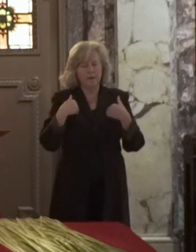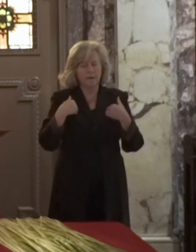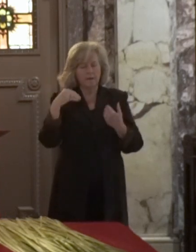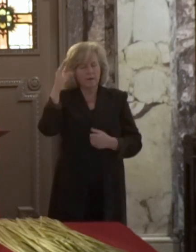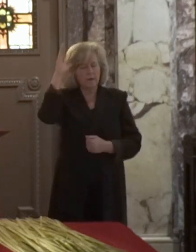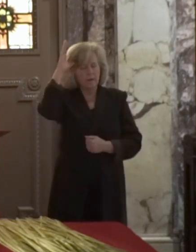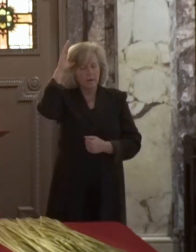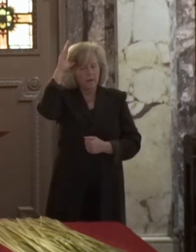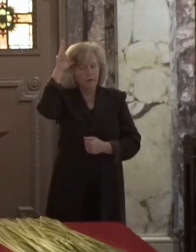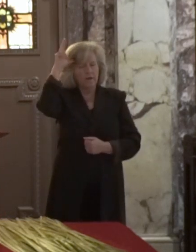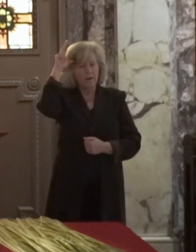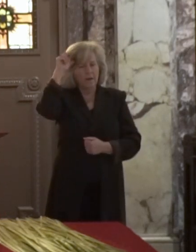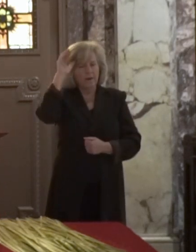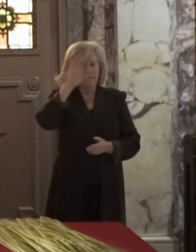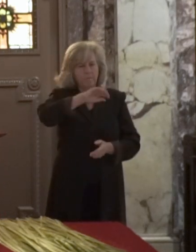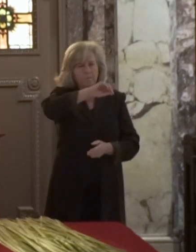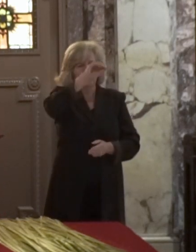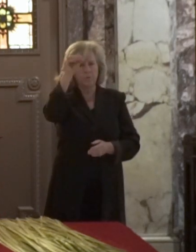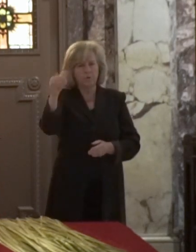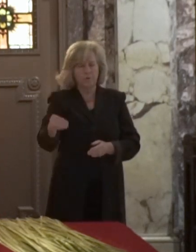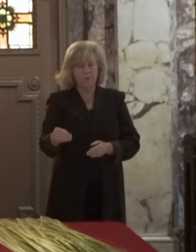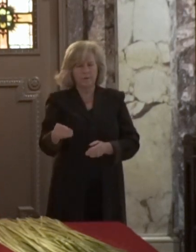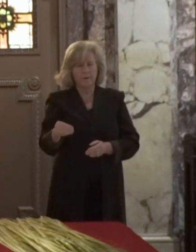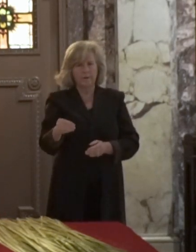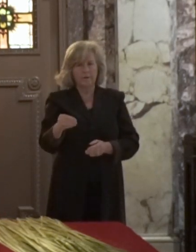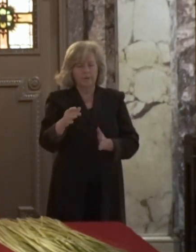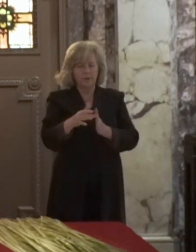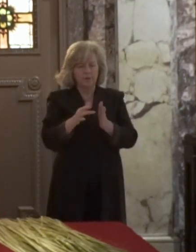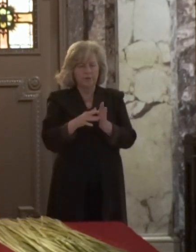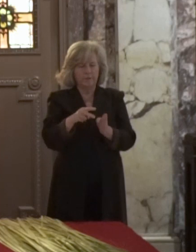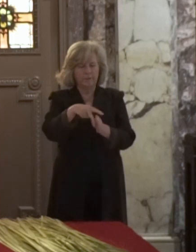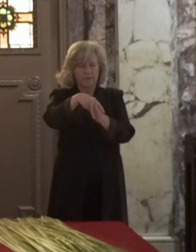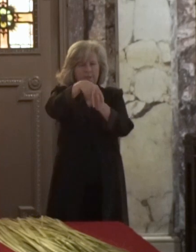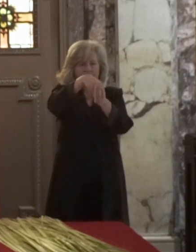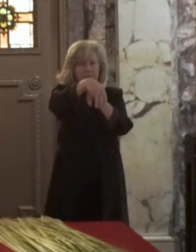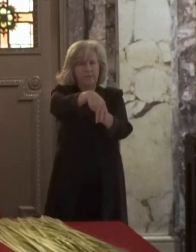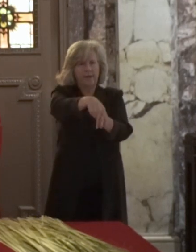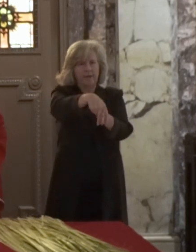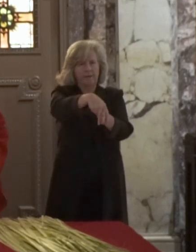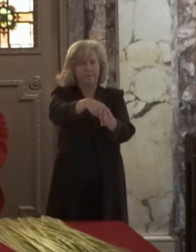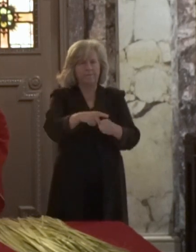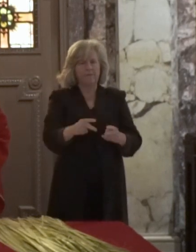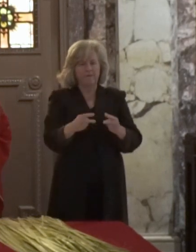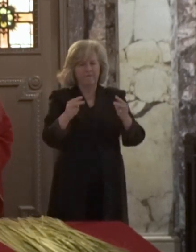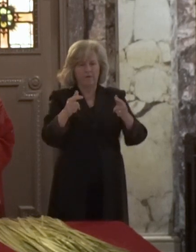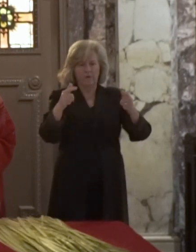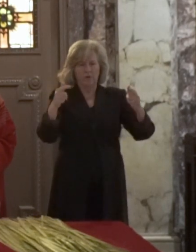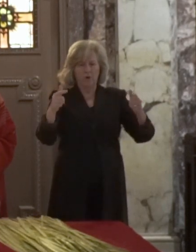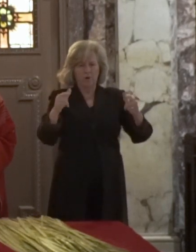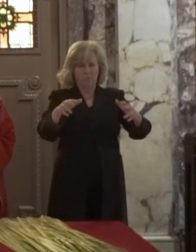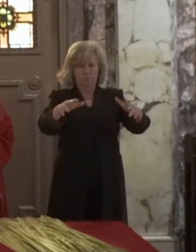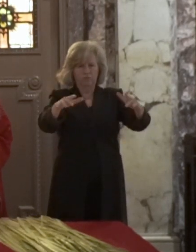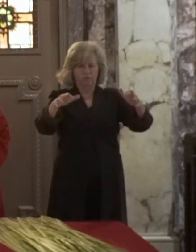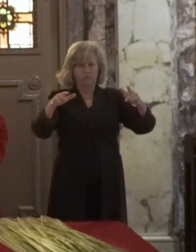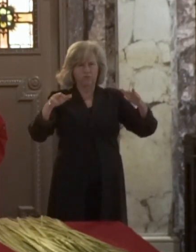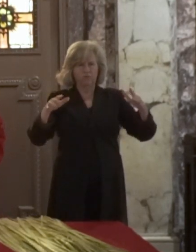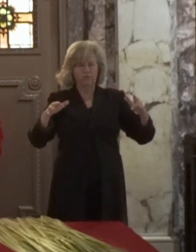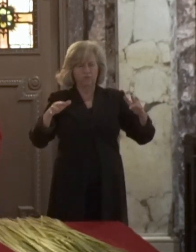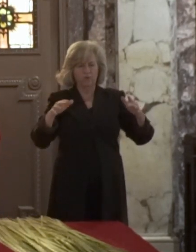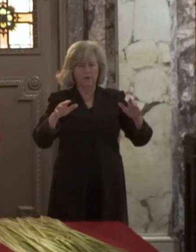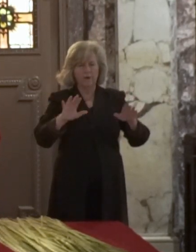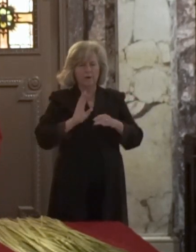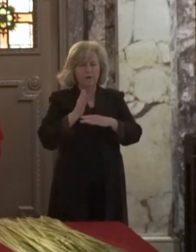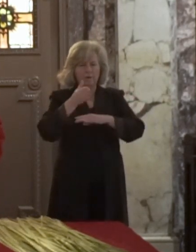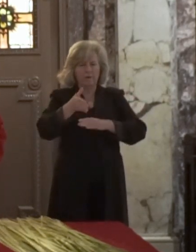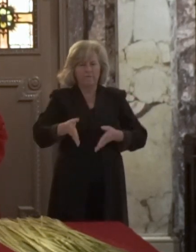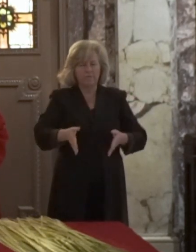and laid their cloaks over them, and he sat upon them. The very large crowd spread their cloaks on the road,